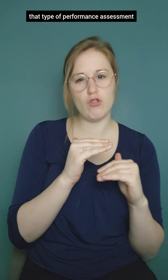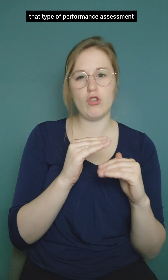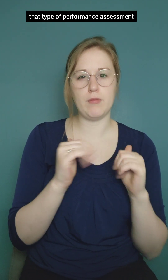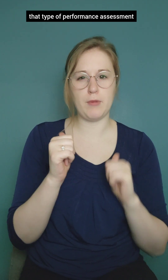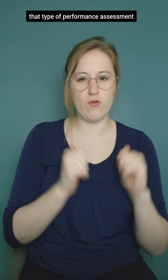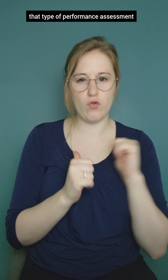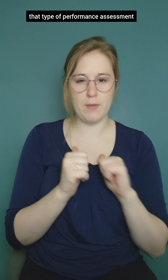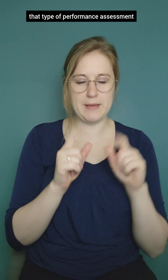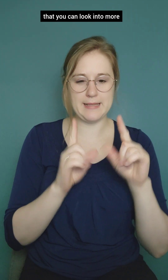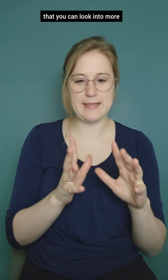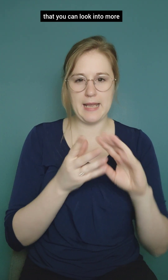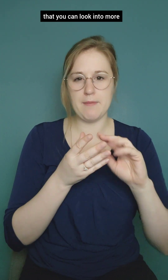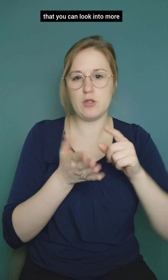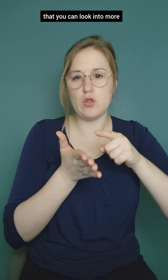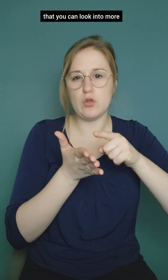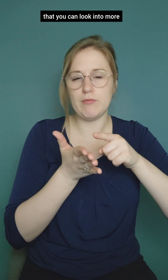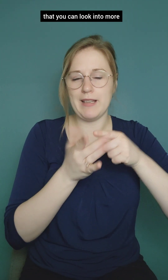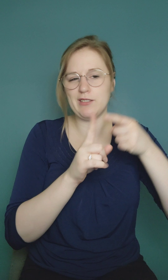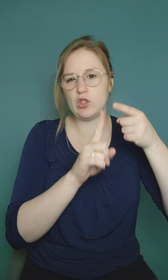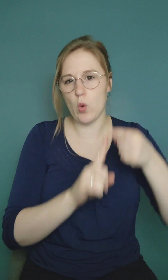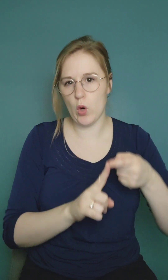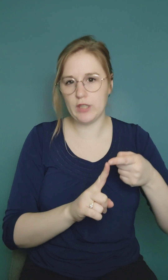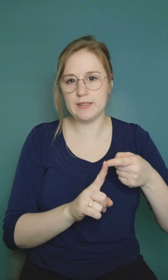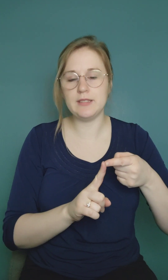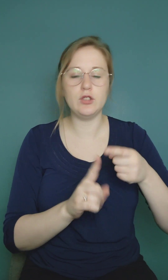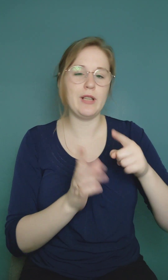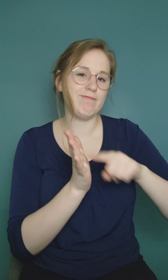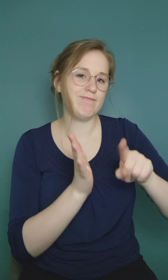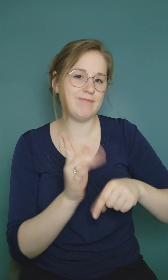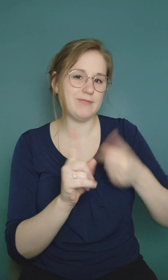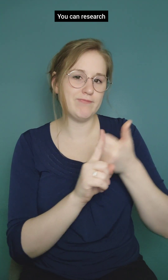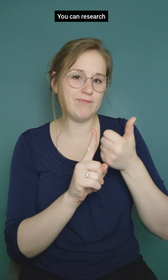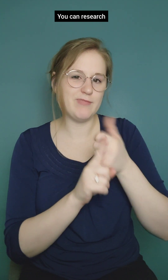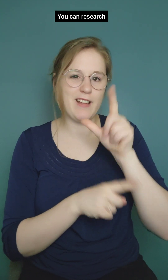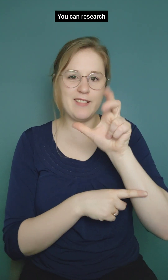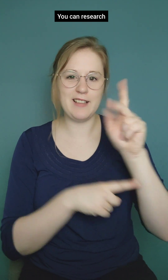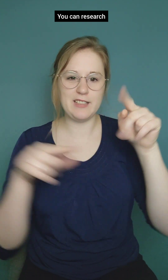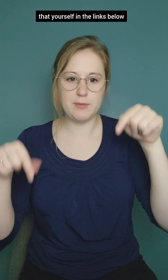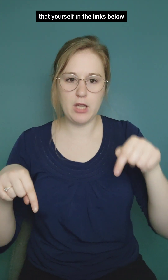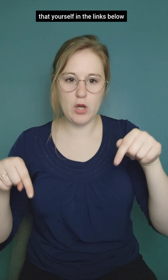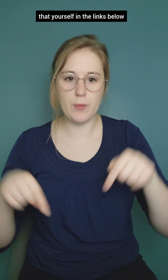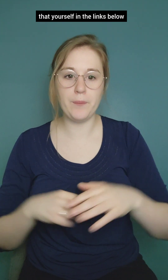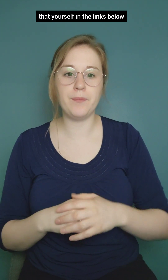performance assessment that you can look into more. You can research that yourself in the links below.